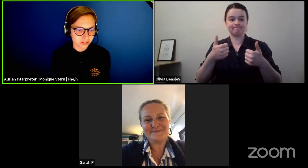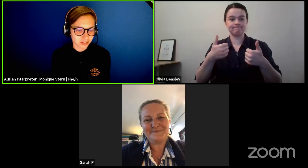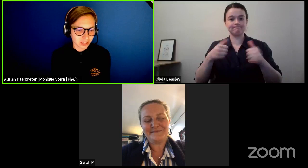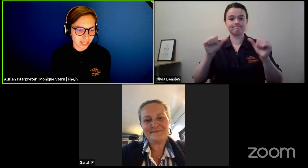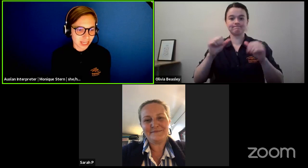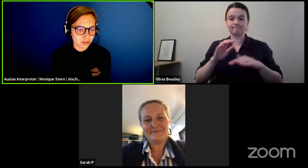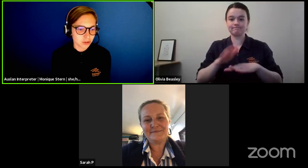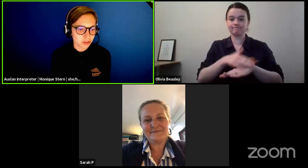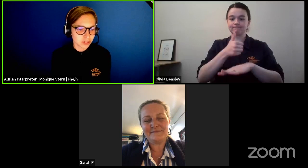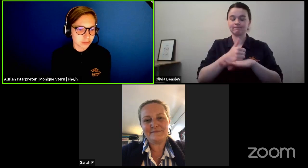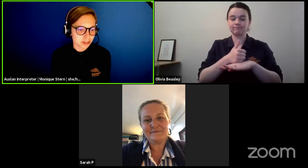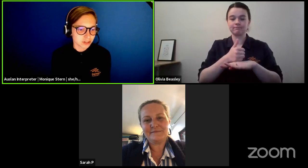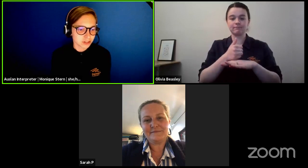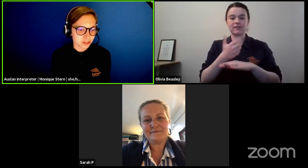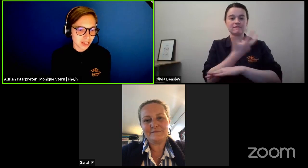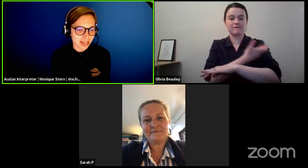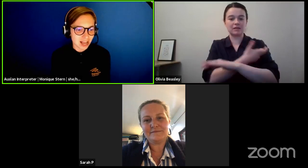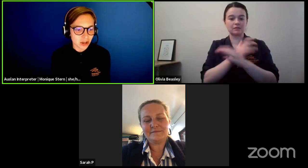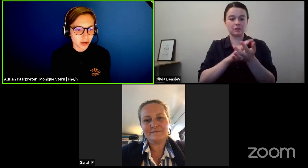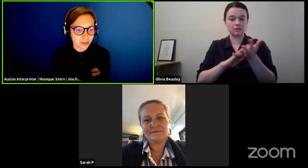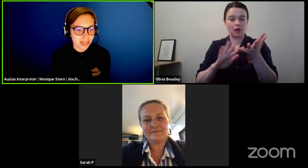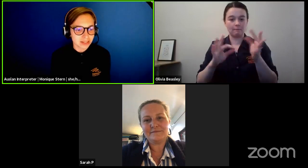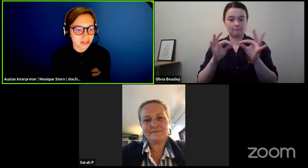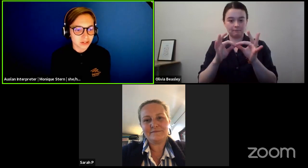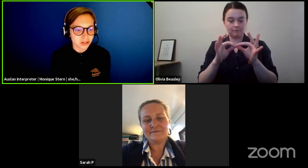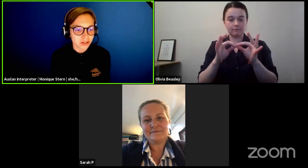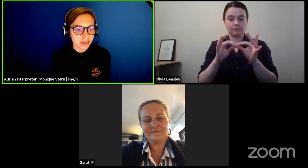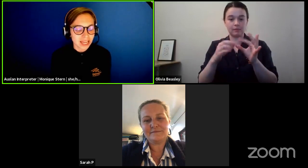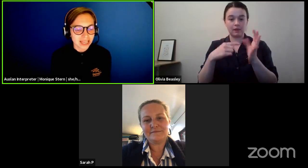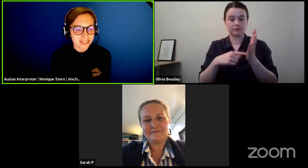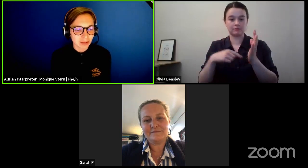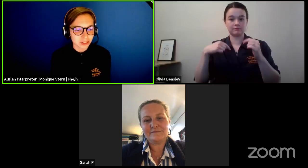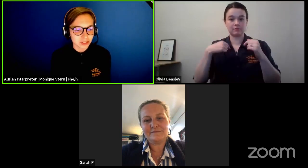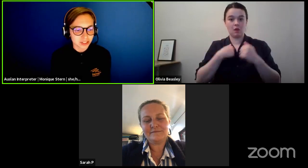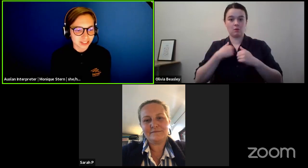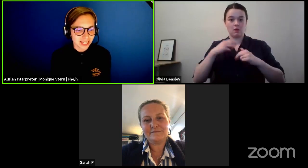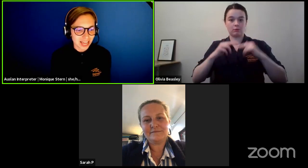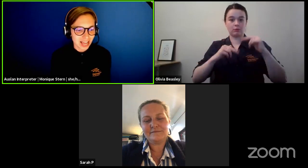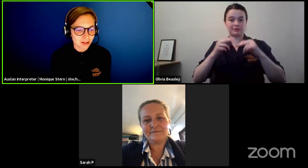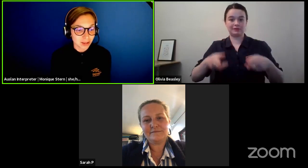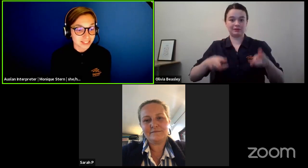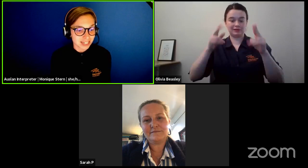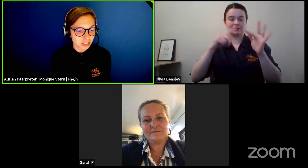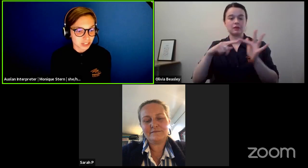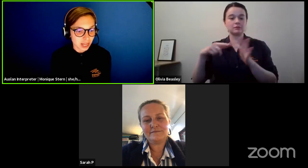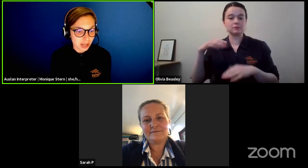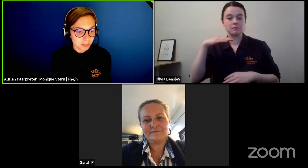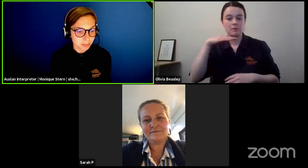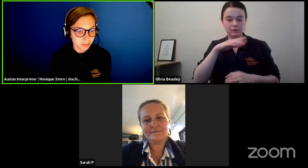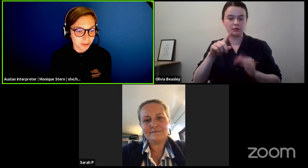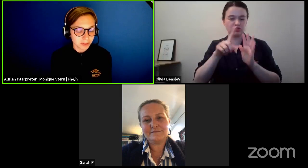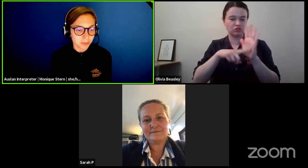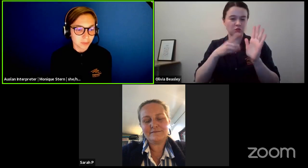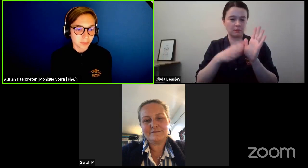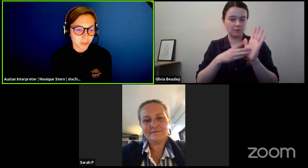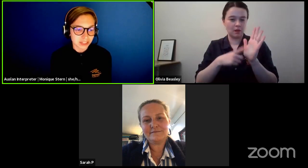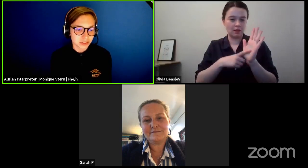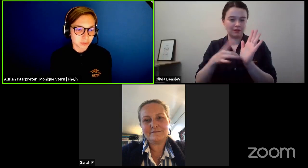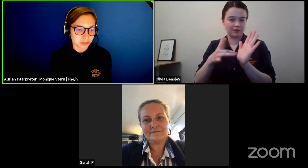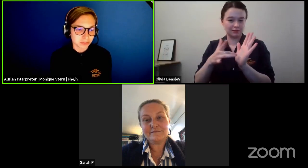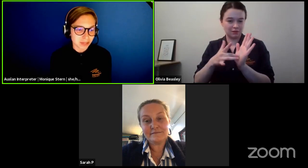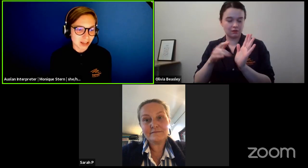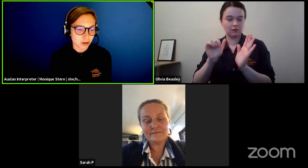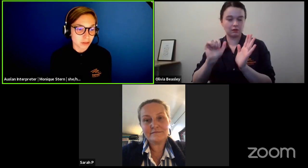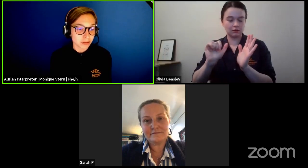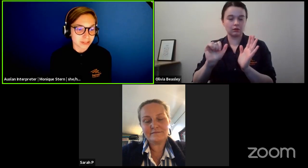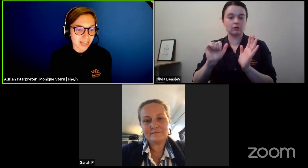So in future, Expression Australia are hoping to establish our Vaccination Hub,